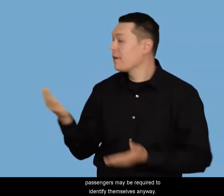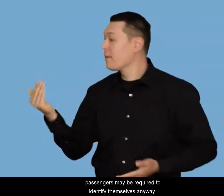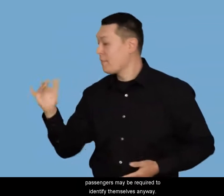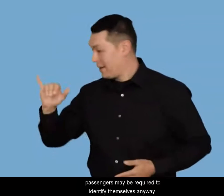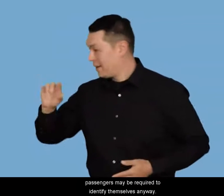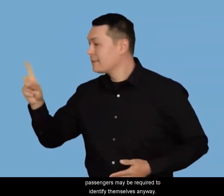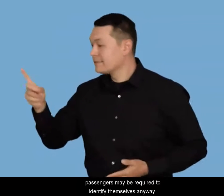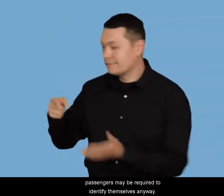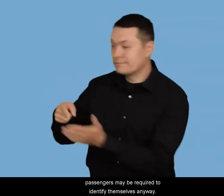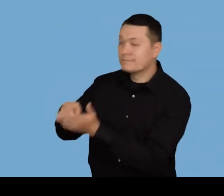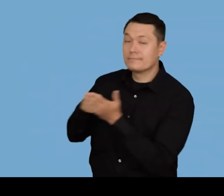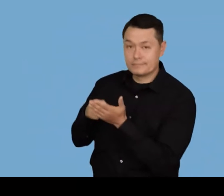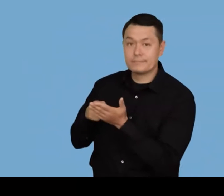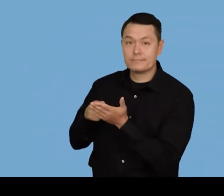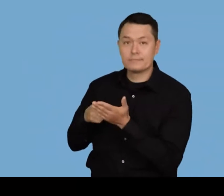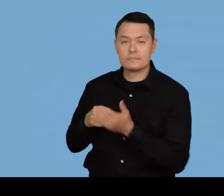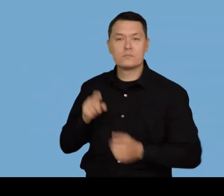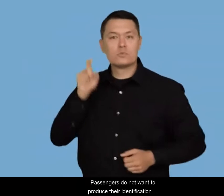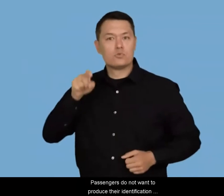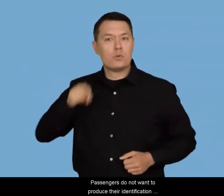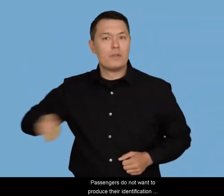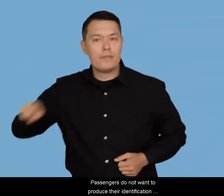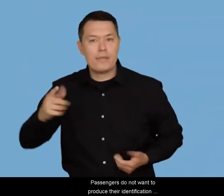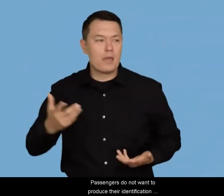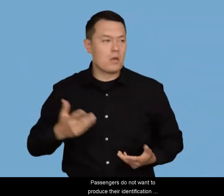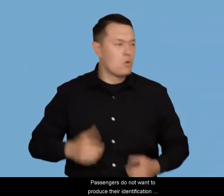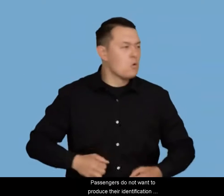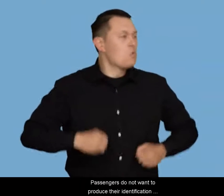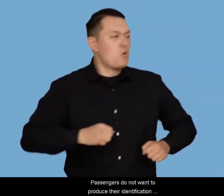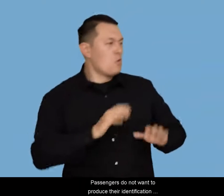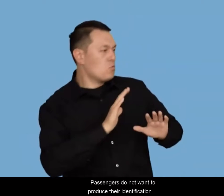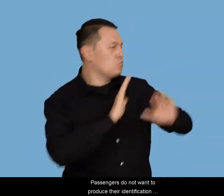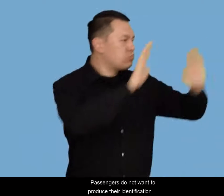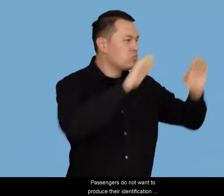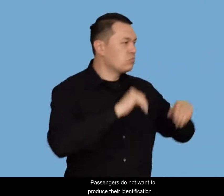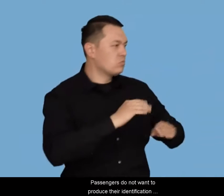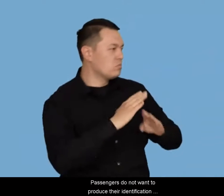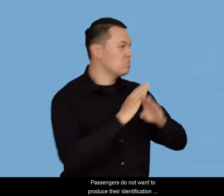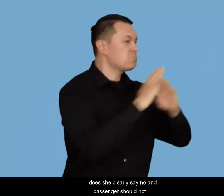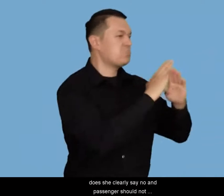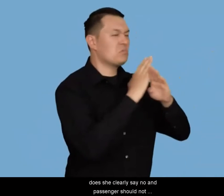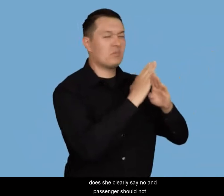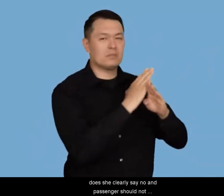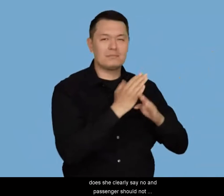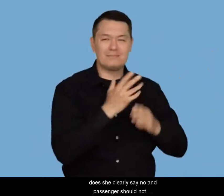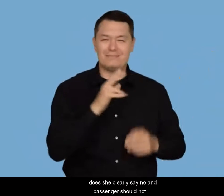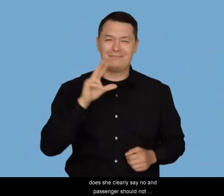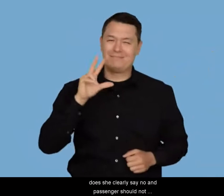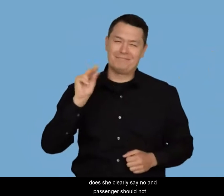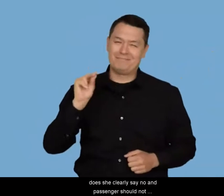identify themselves anyways. If passengers do not want to produce their identification, they should clearly say no. Passengers